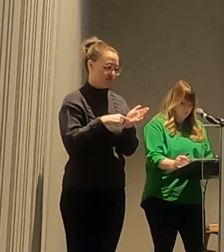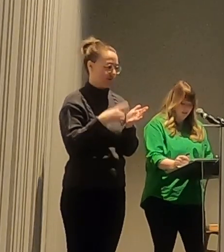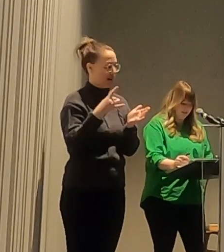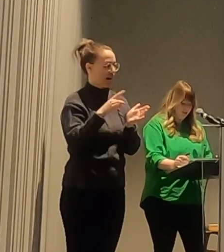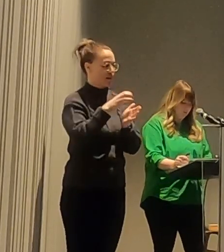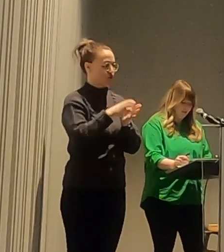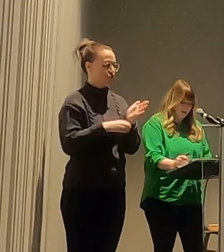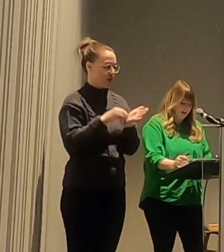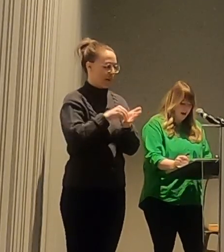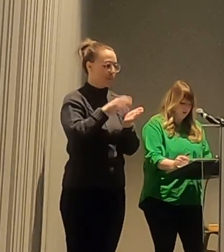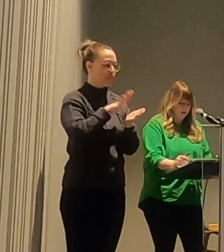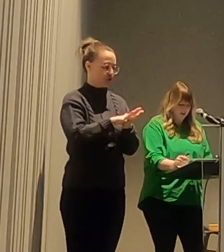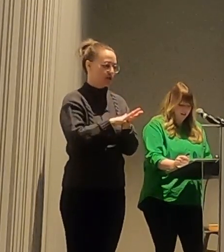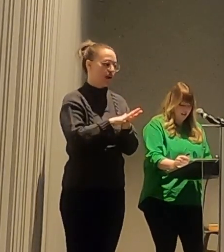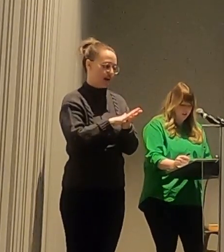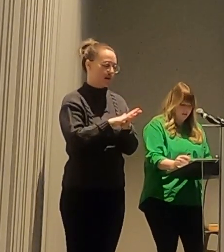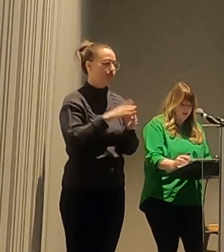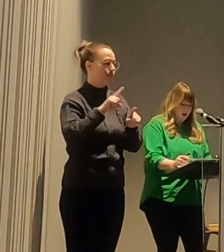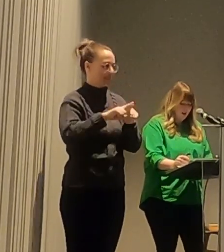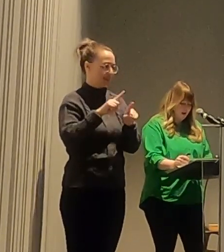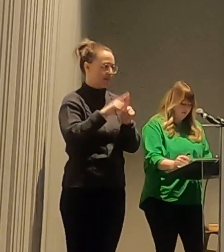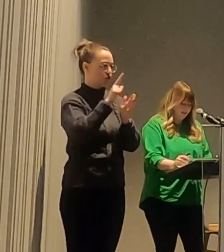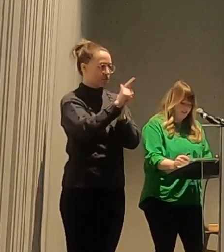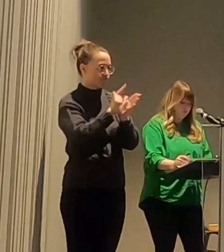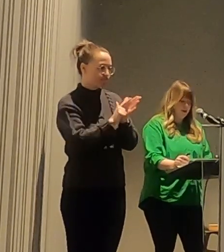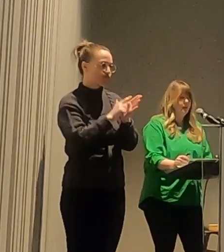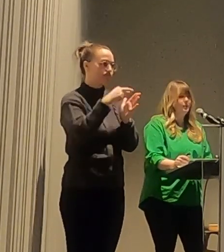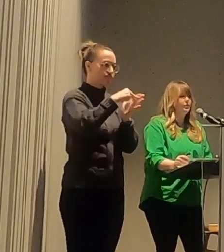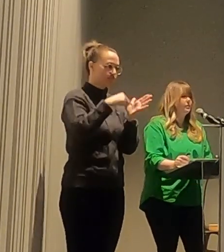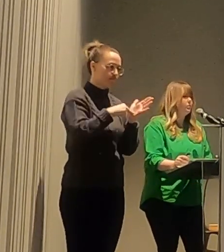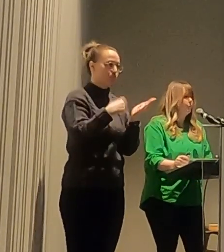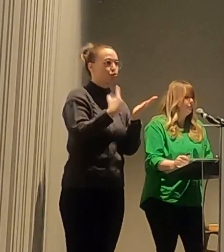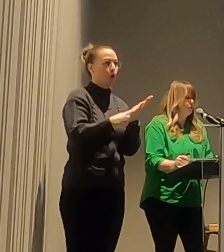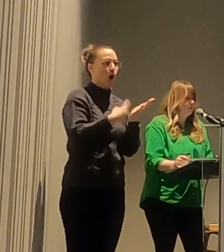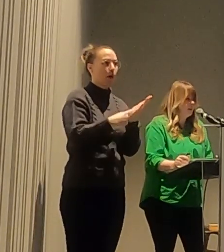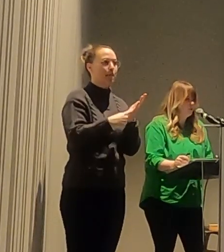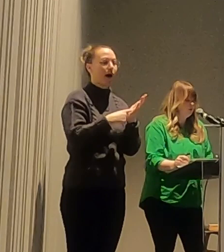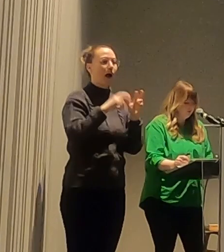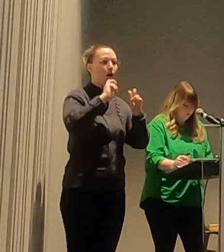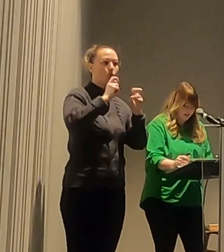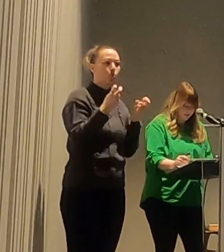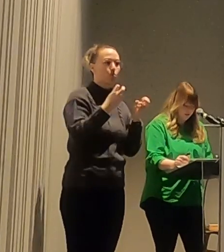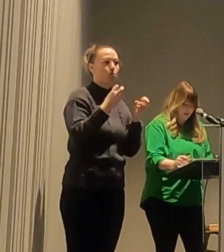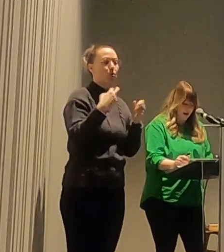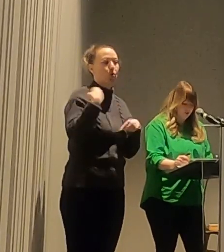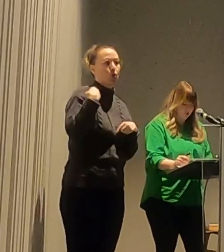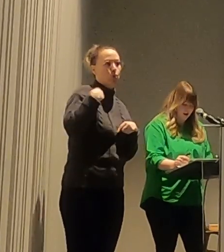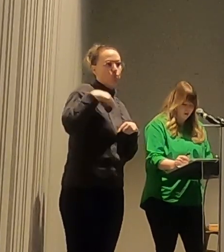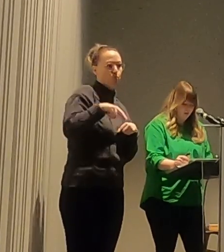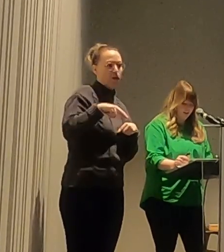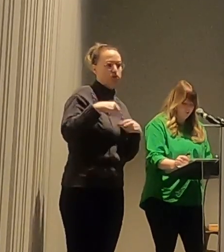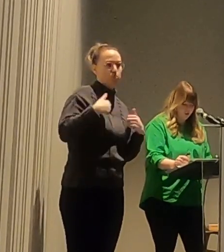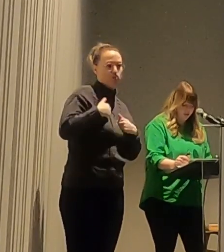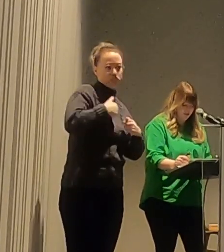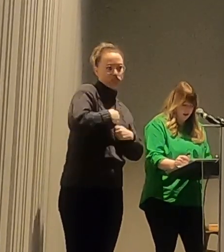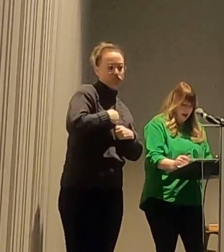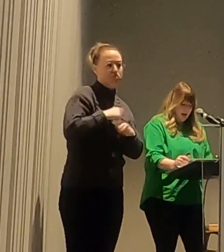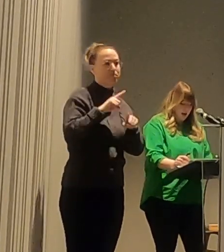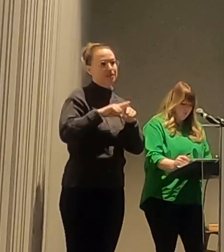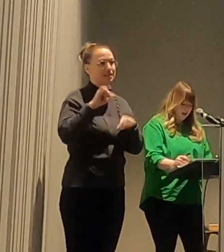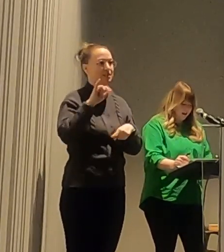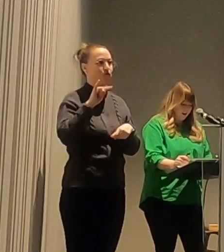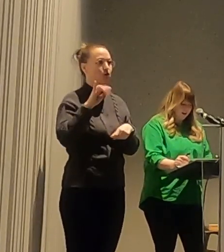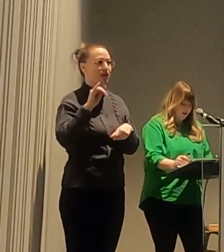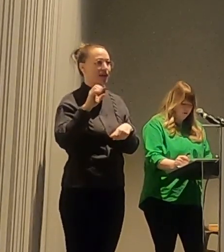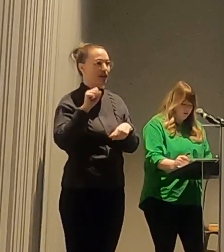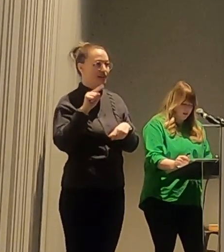illustrated document, laid out regulations covering subjects such as ritual vessels, astronomical instruments,